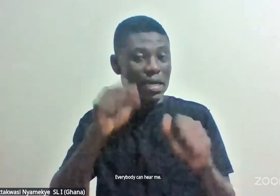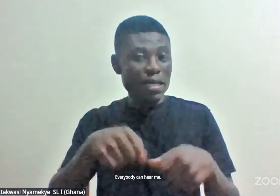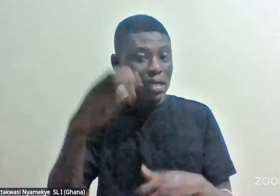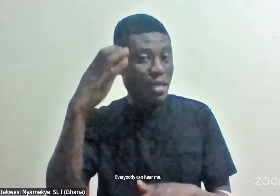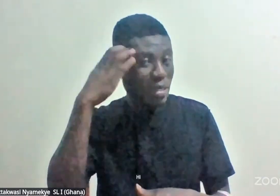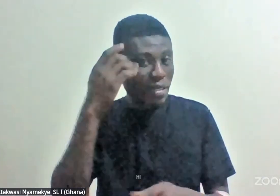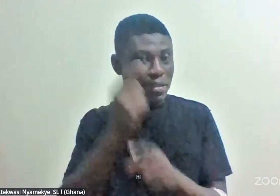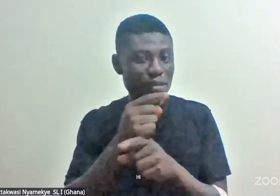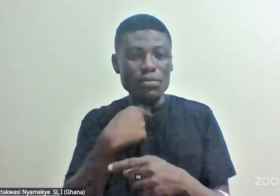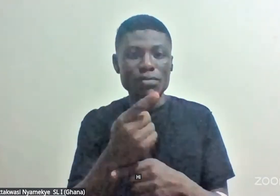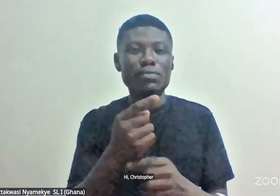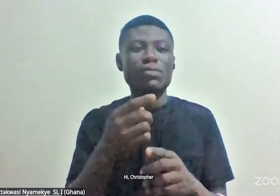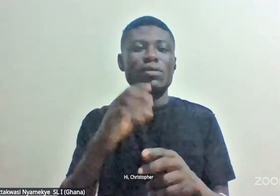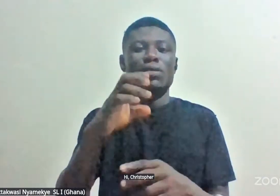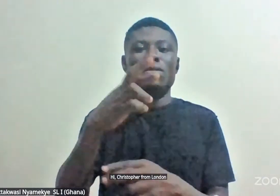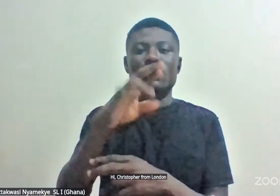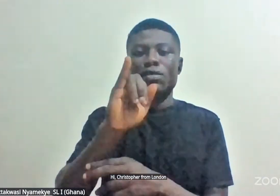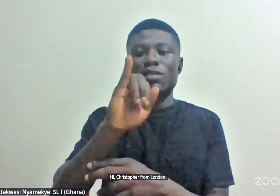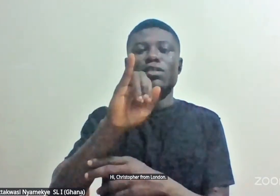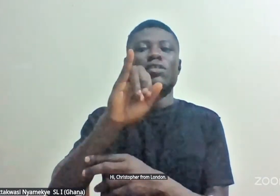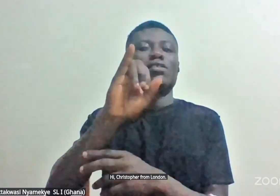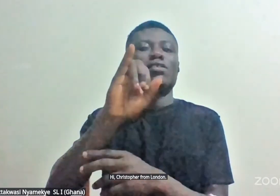Hi, Christopher from London.